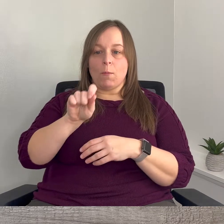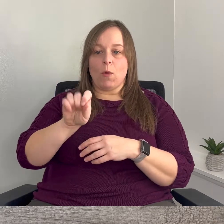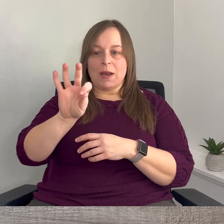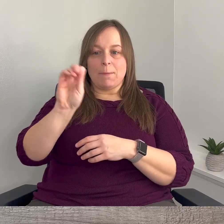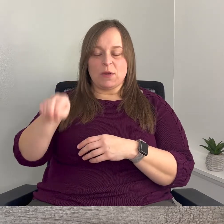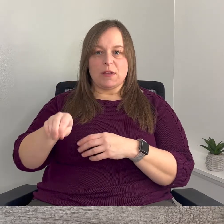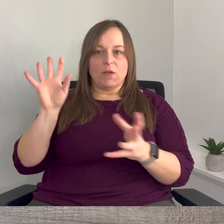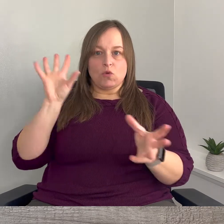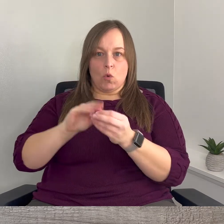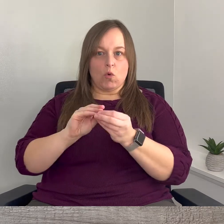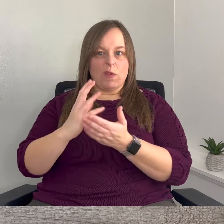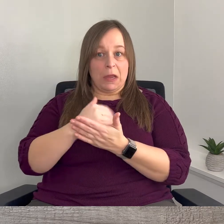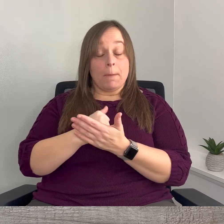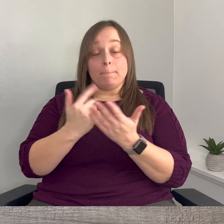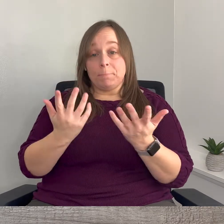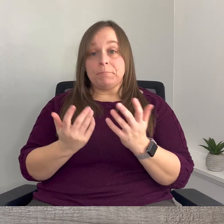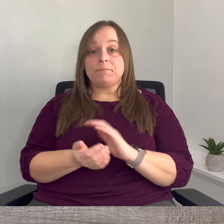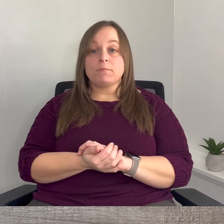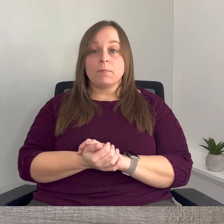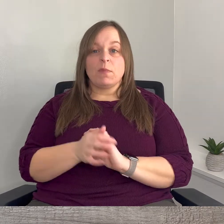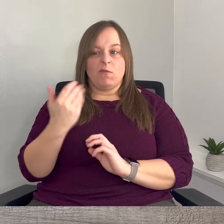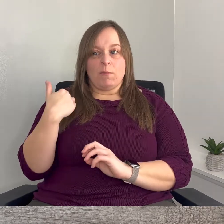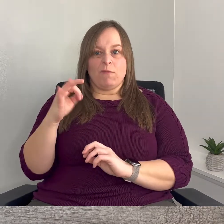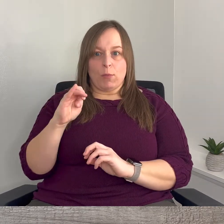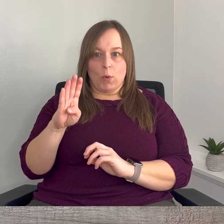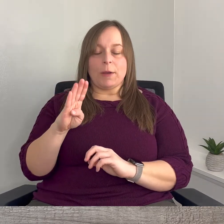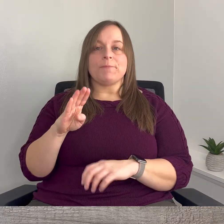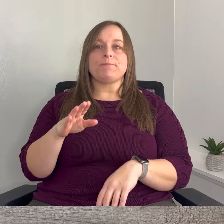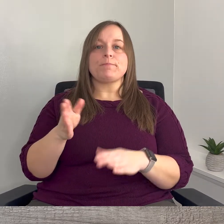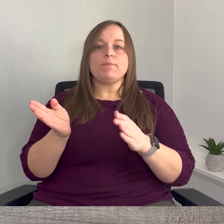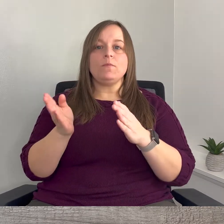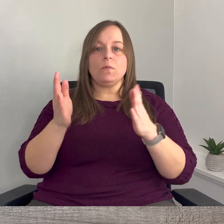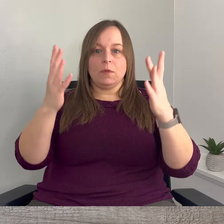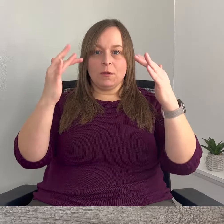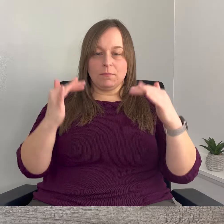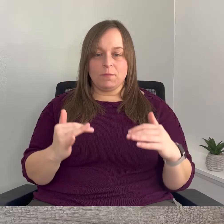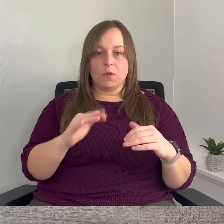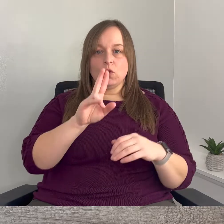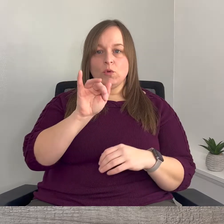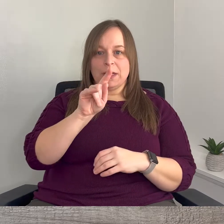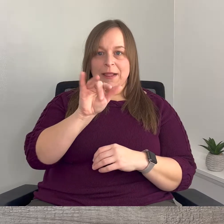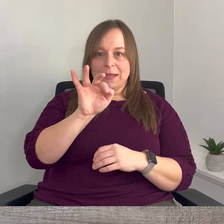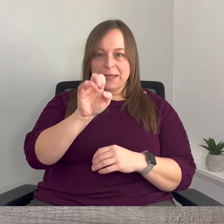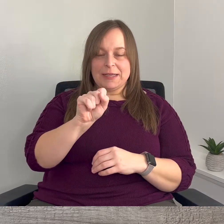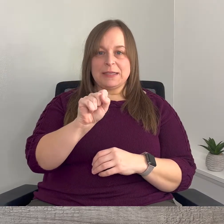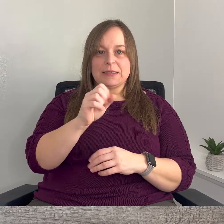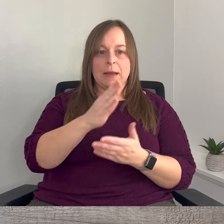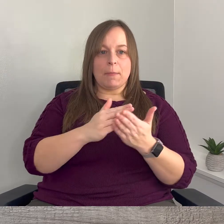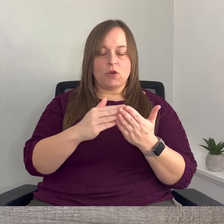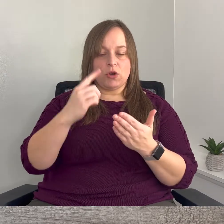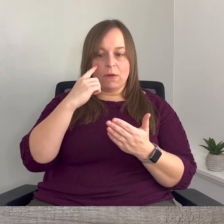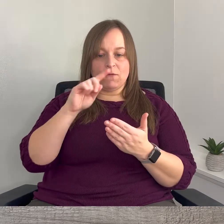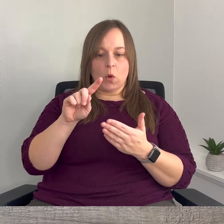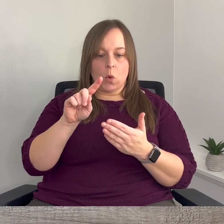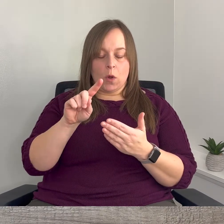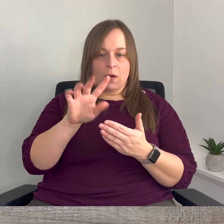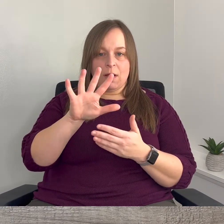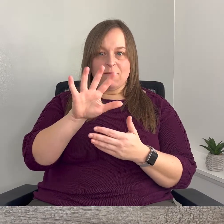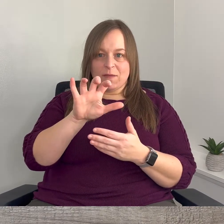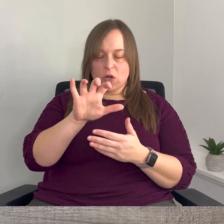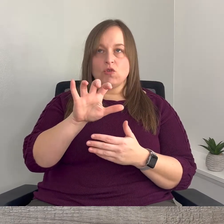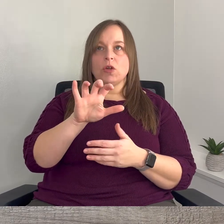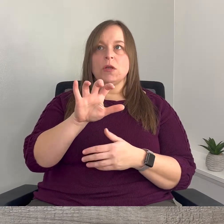budget was 4.9% of our total income from February. And then going down the list, we have utilities. I